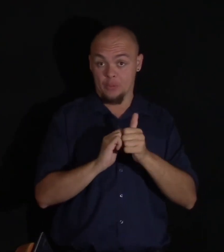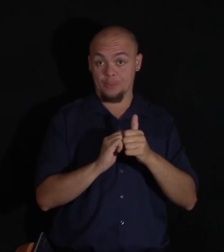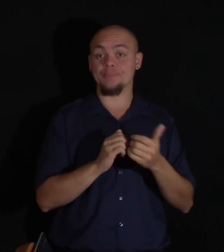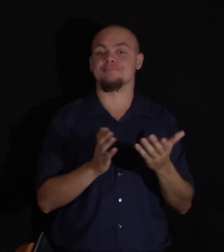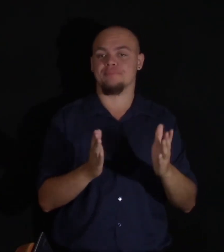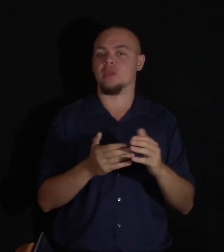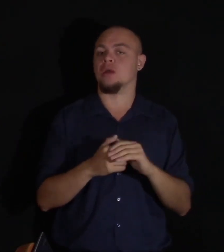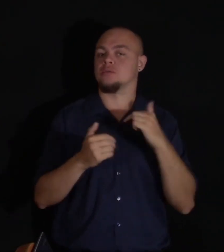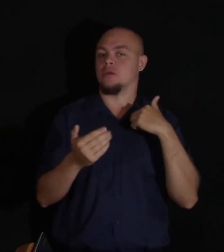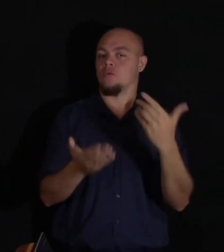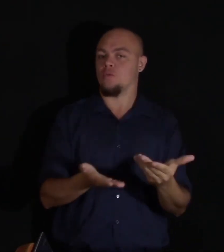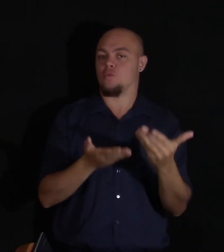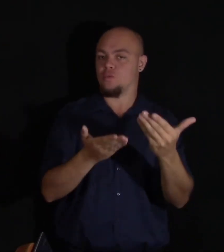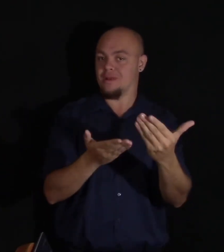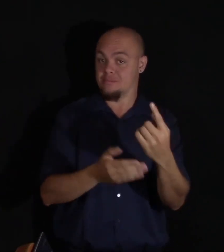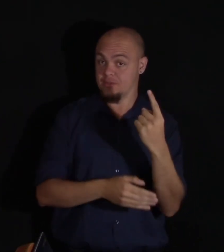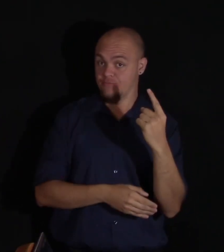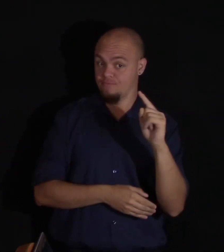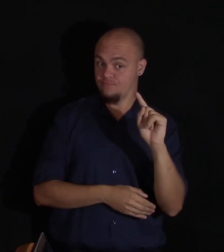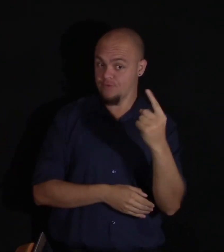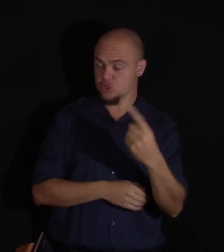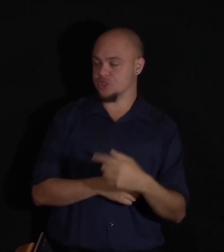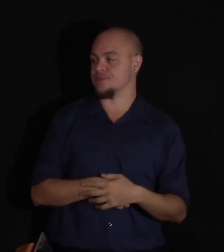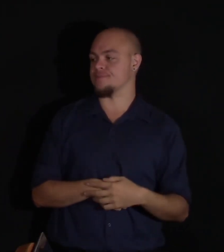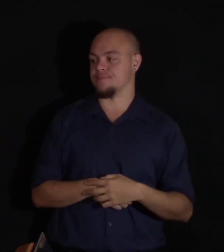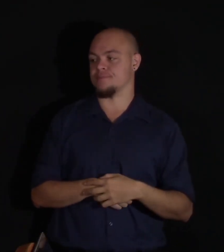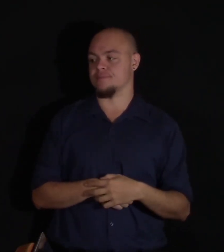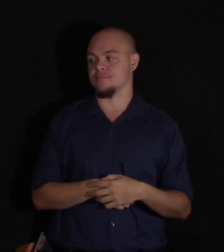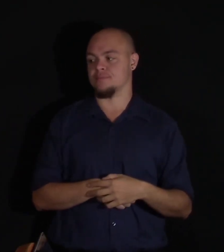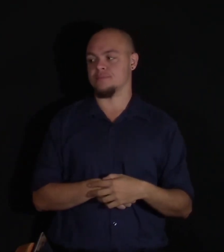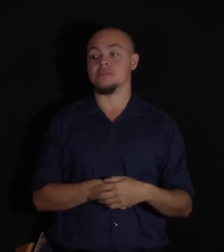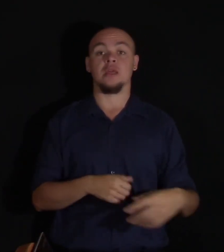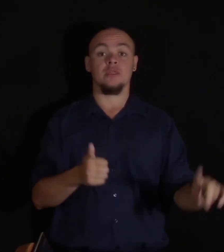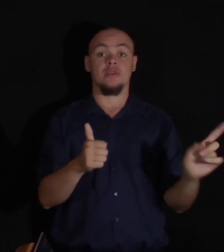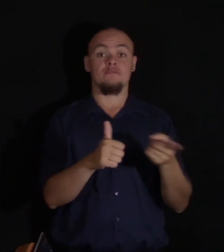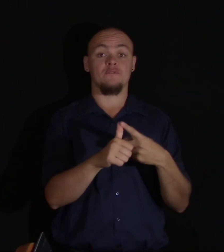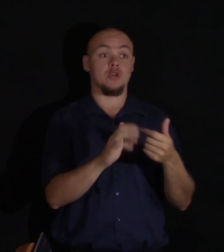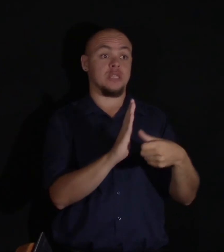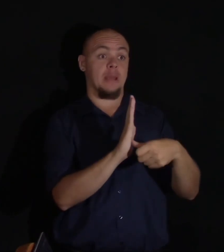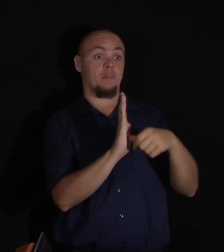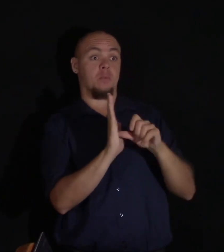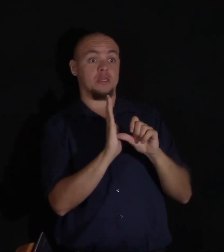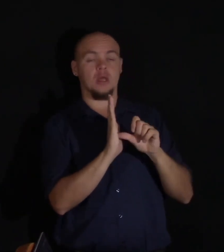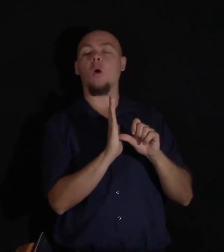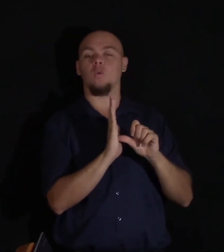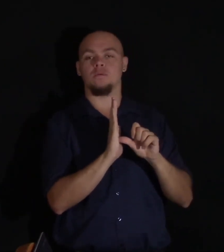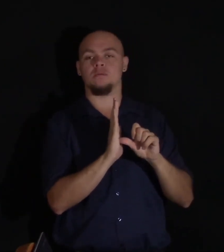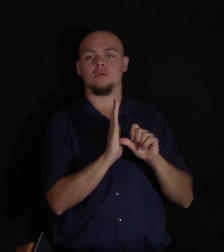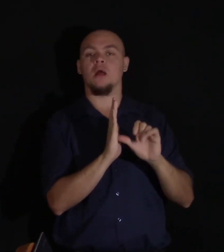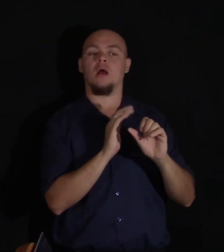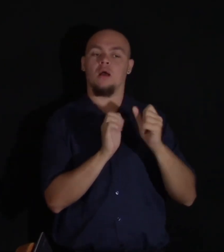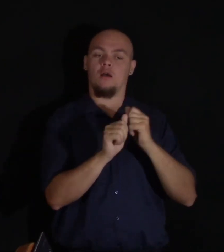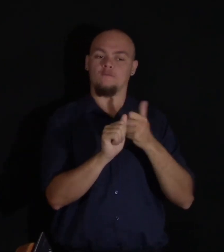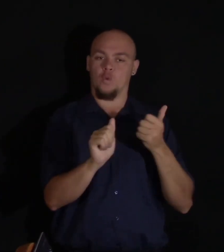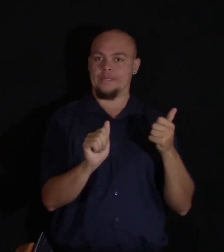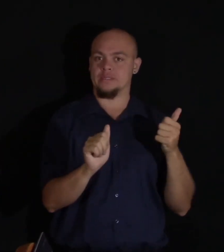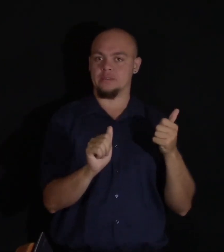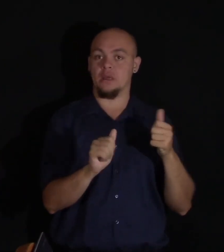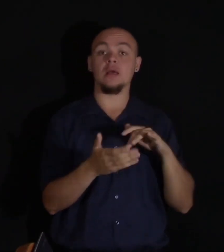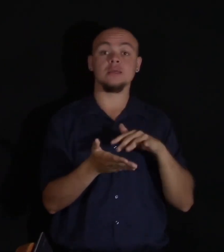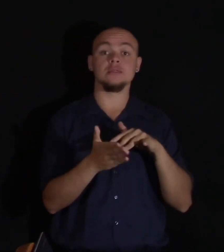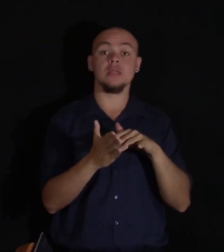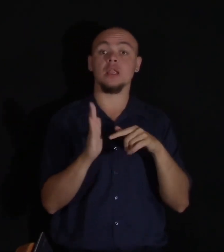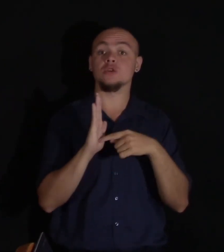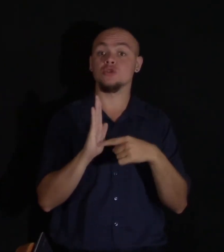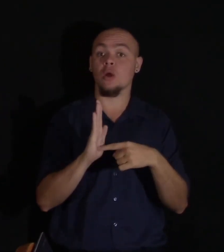Recommendation number 1. Fight the first impression. Studies have shown that